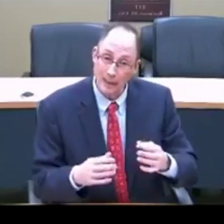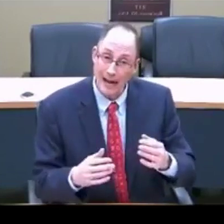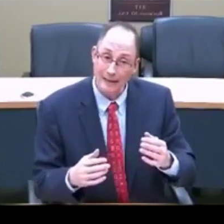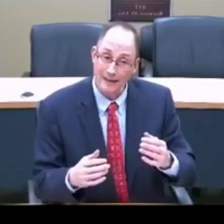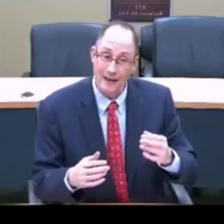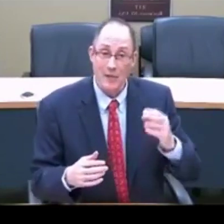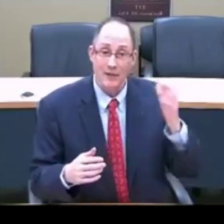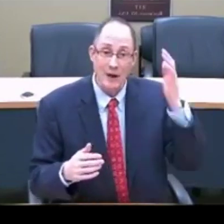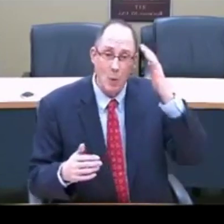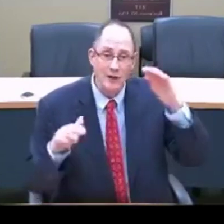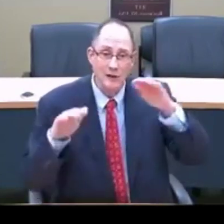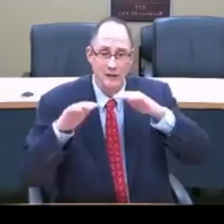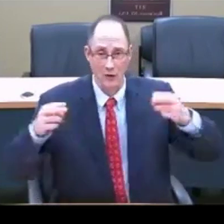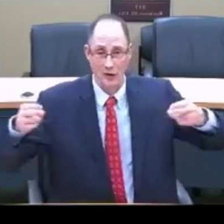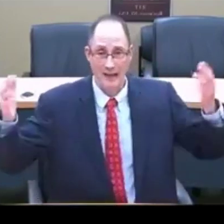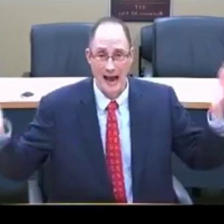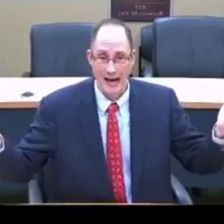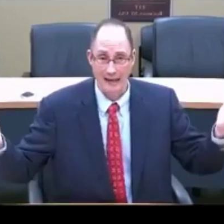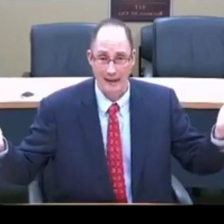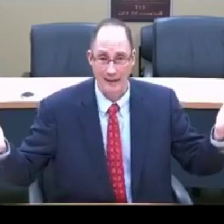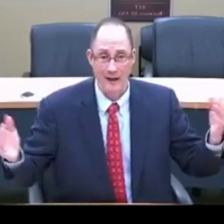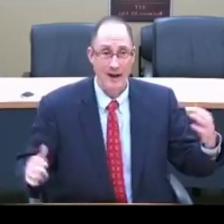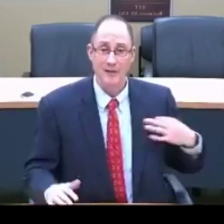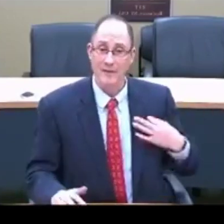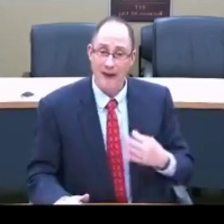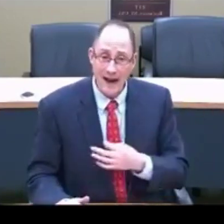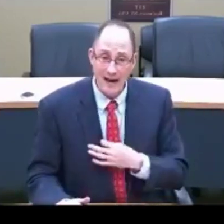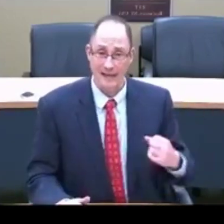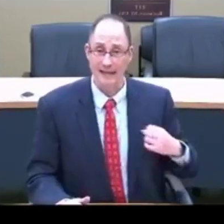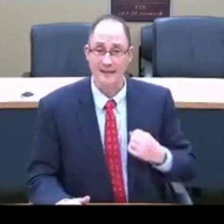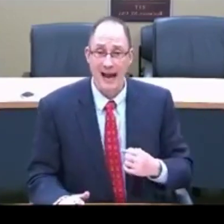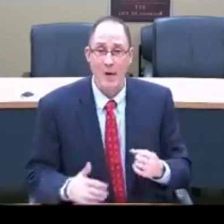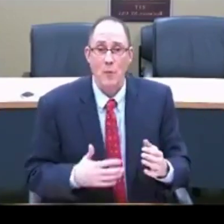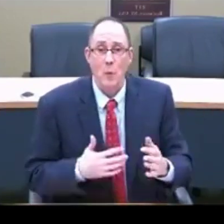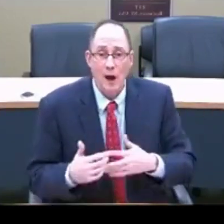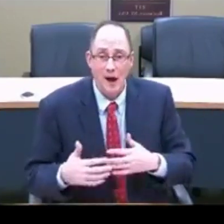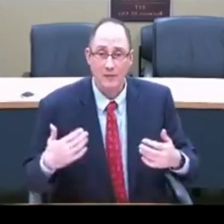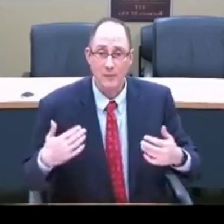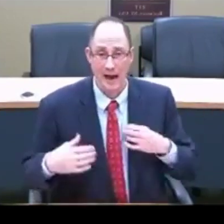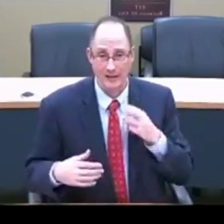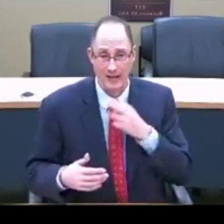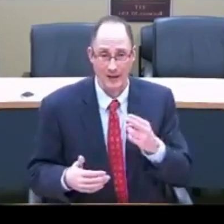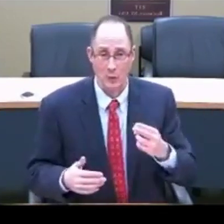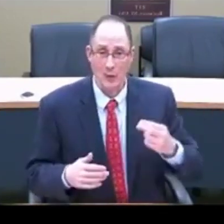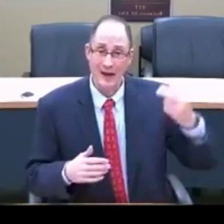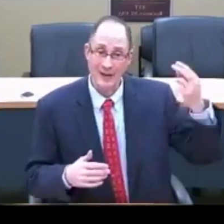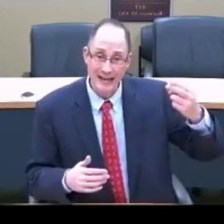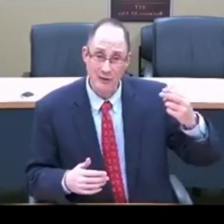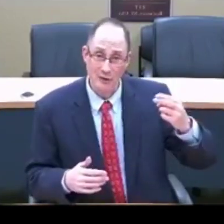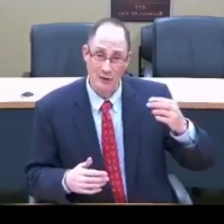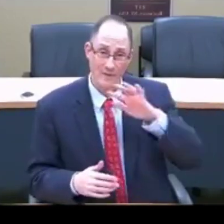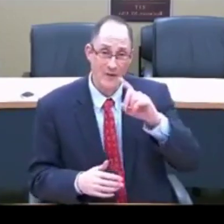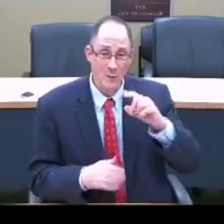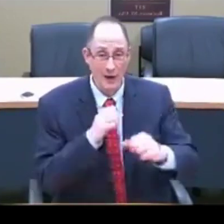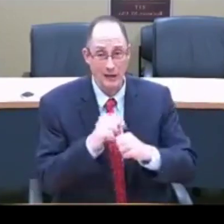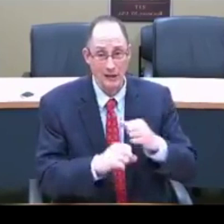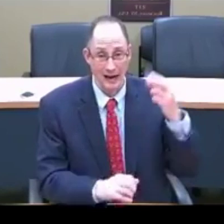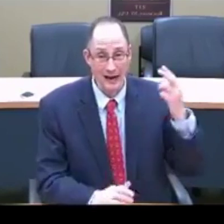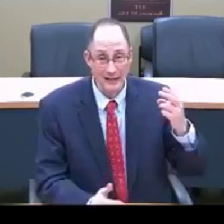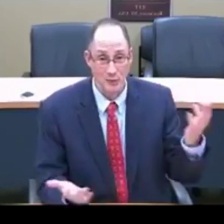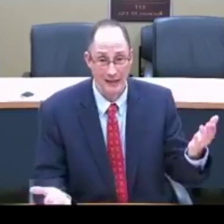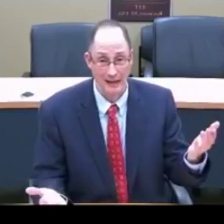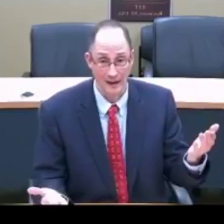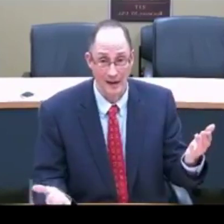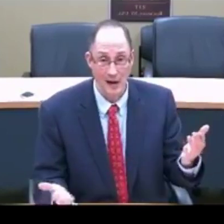explain the awareness level is high here. The faculty in the Senate will come from having deaf-ahead We have a history, 51 years of